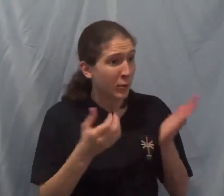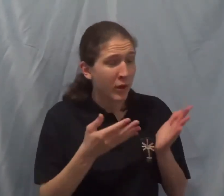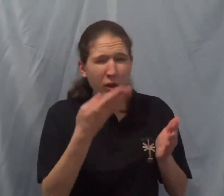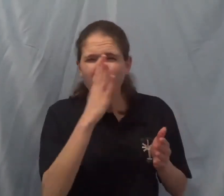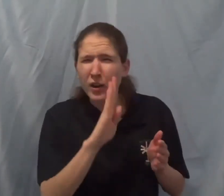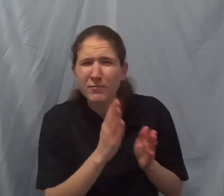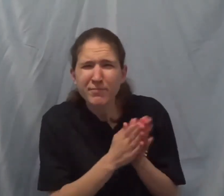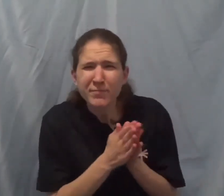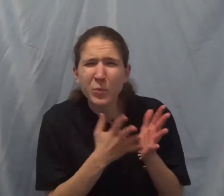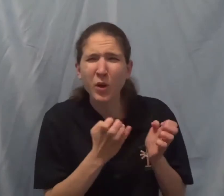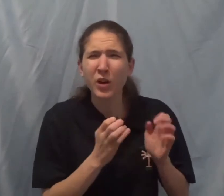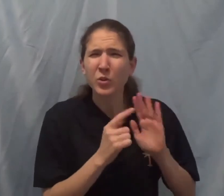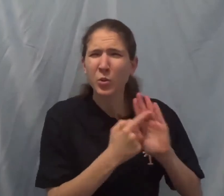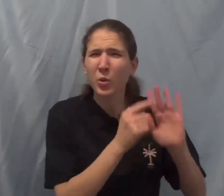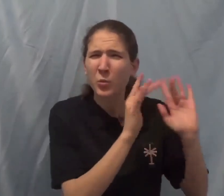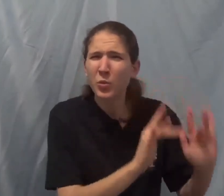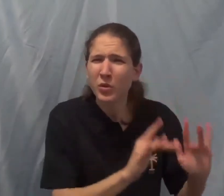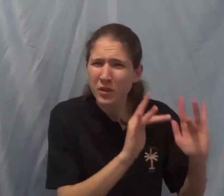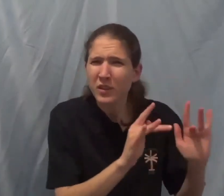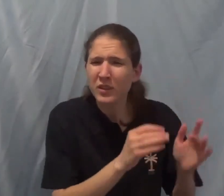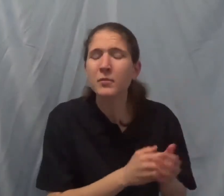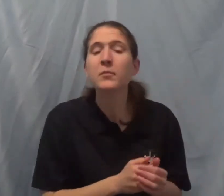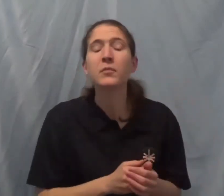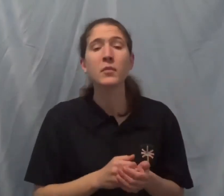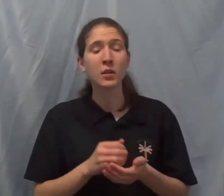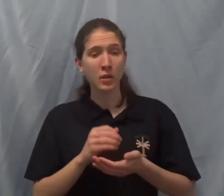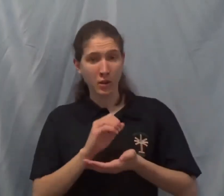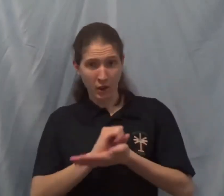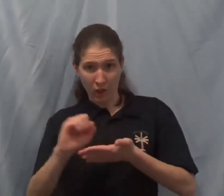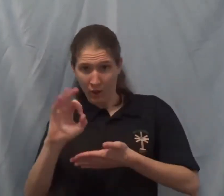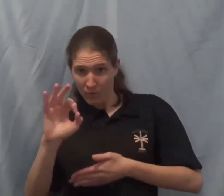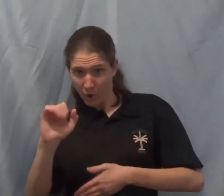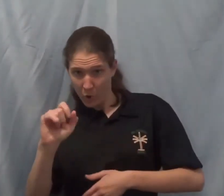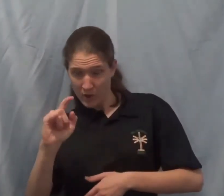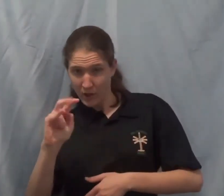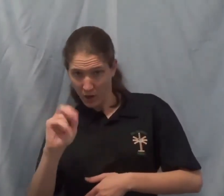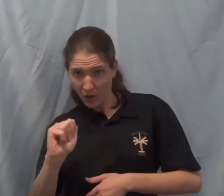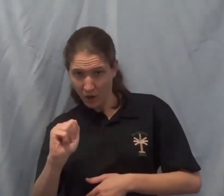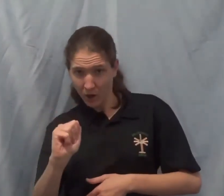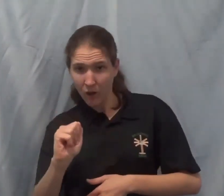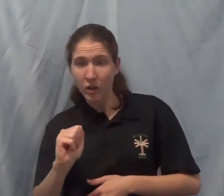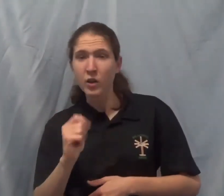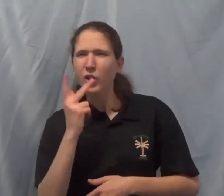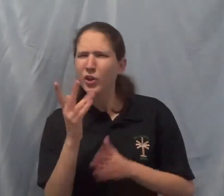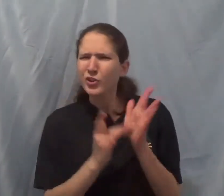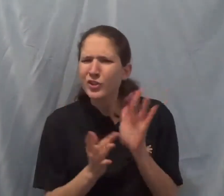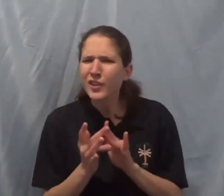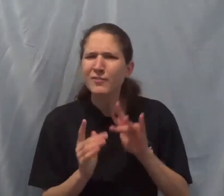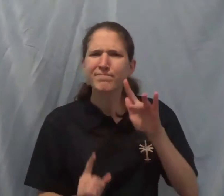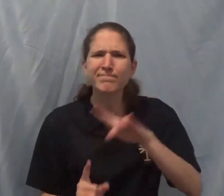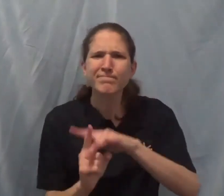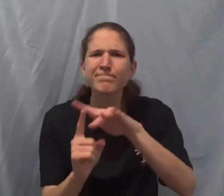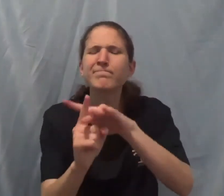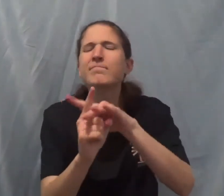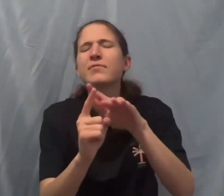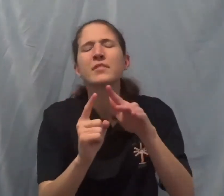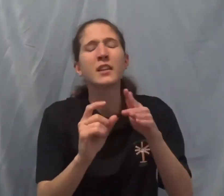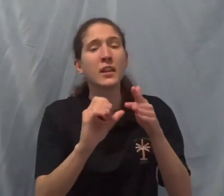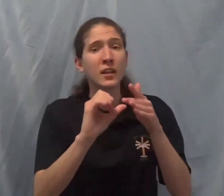And John Paul, one of the greatest saints of the history of the church, one of the greatest popes, canonized her and made a feast